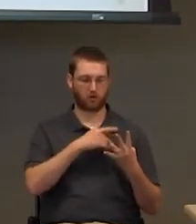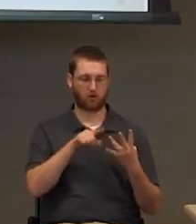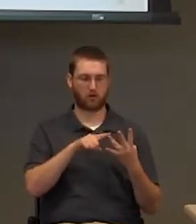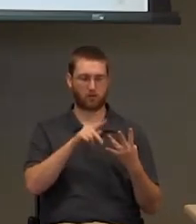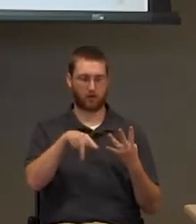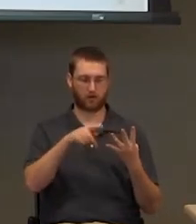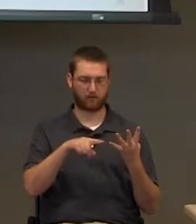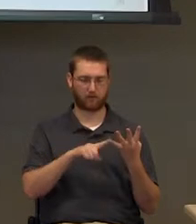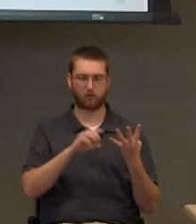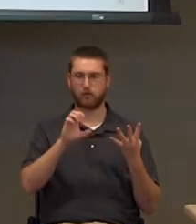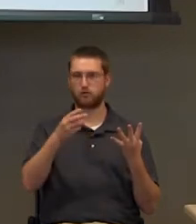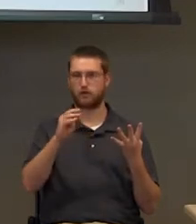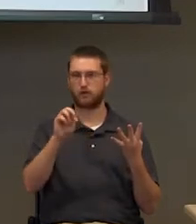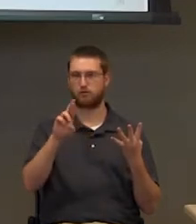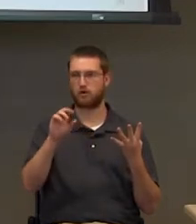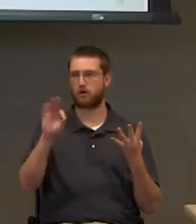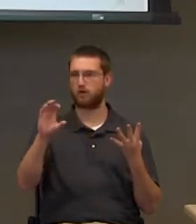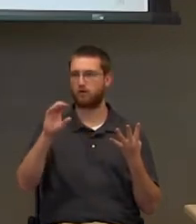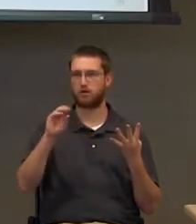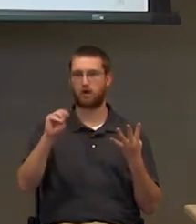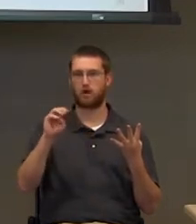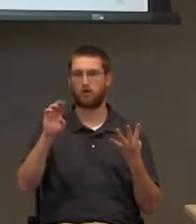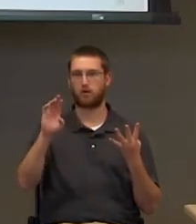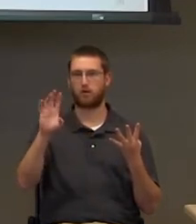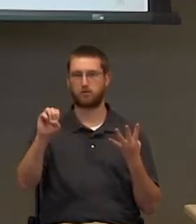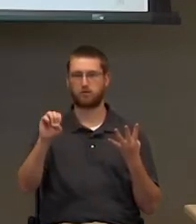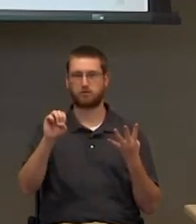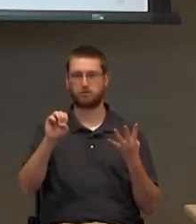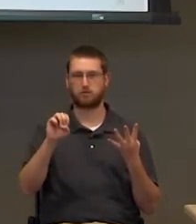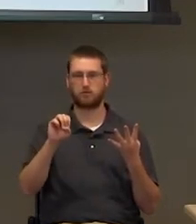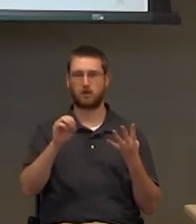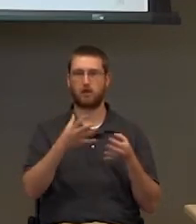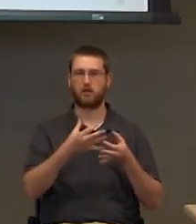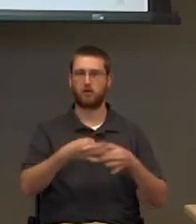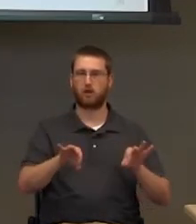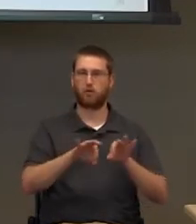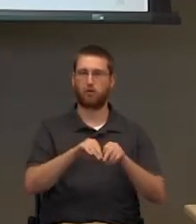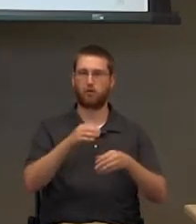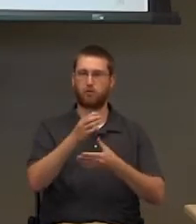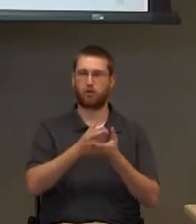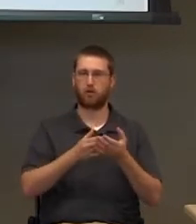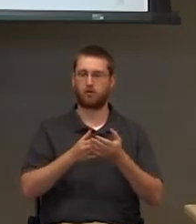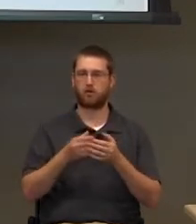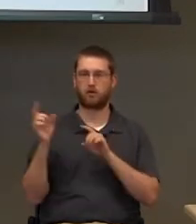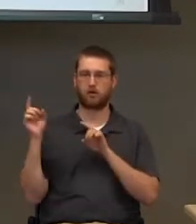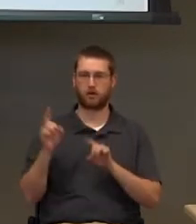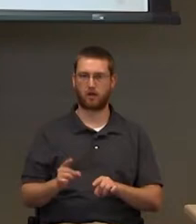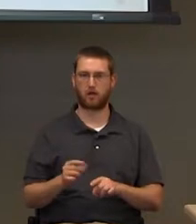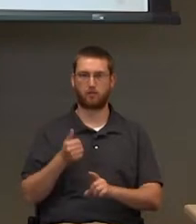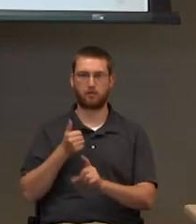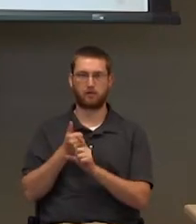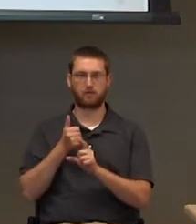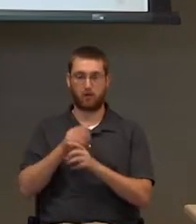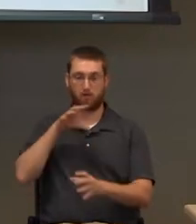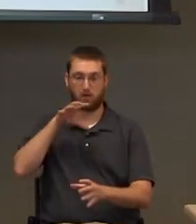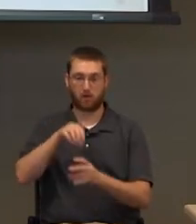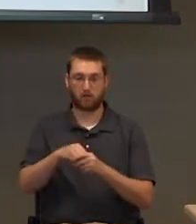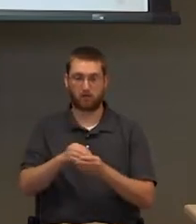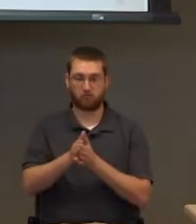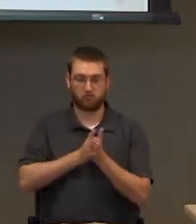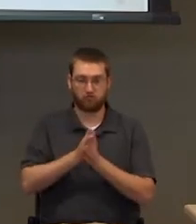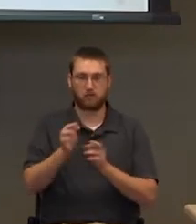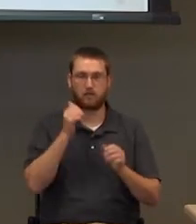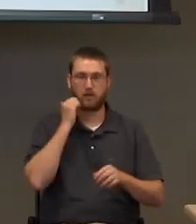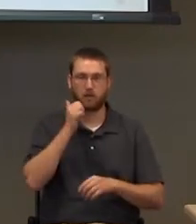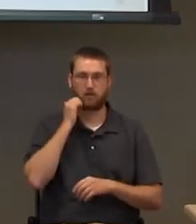have appointed non-voting seats. They are an important part of economic development, but they are not economic development. They need